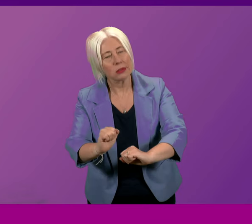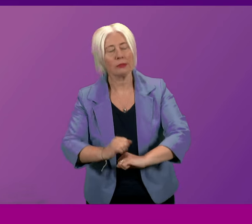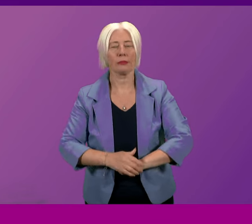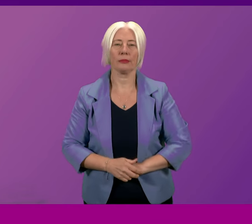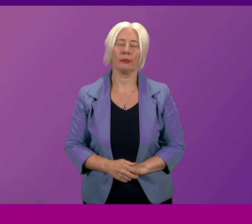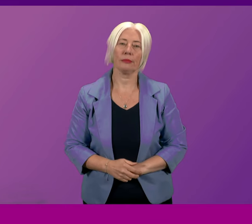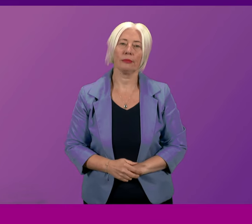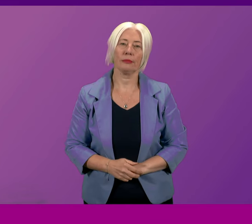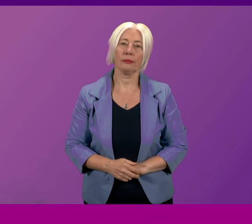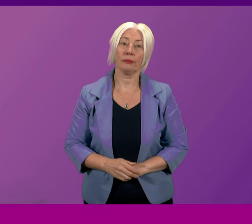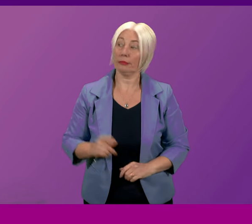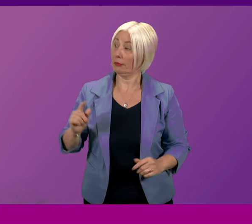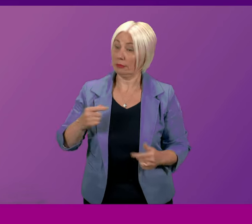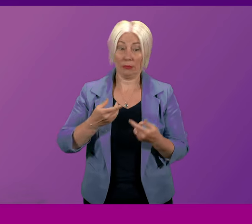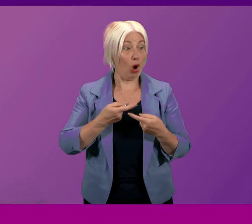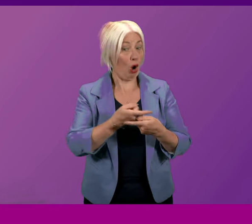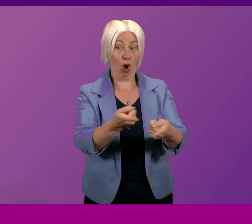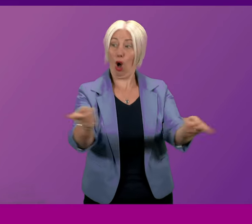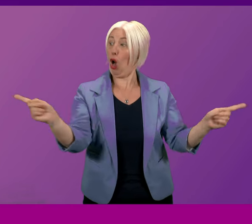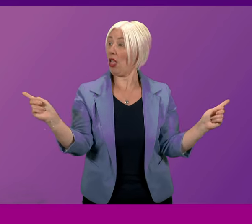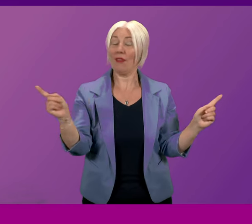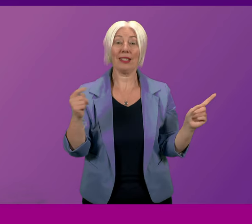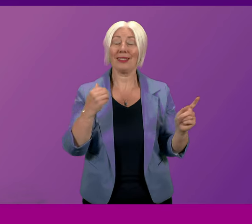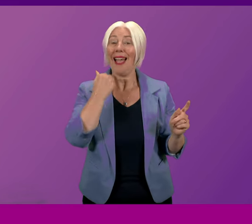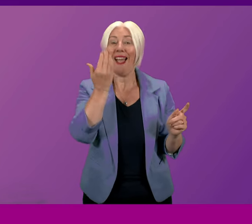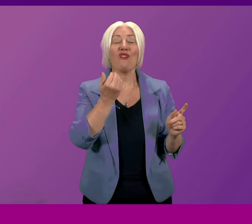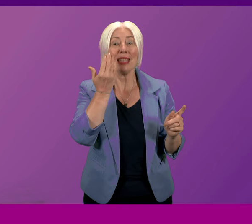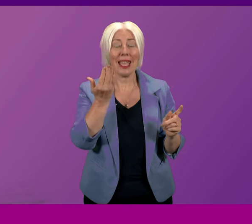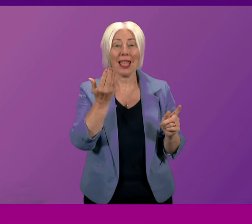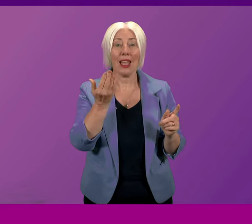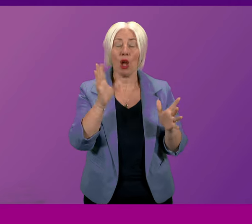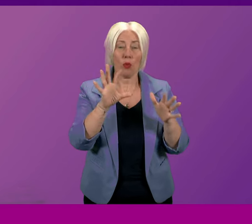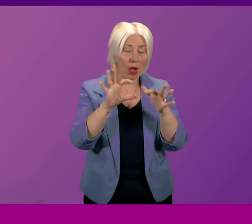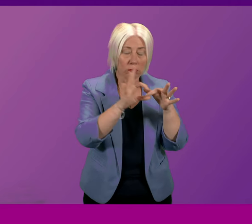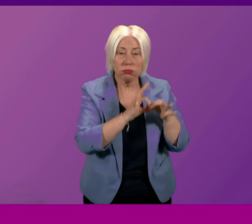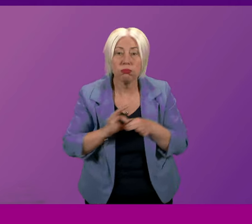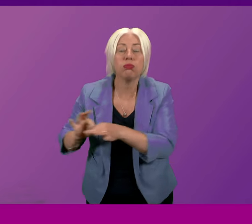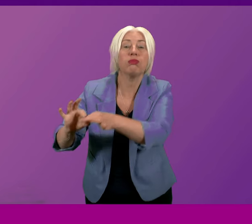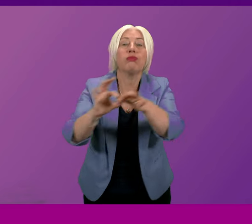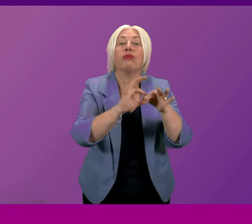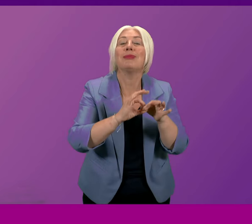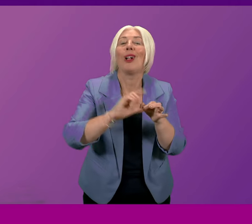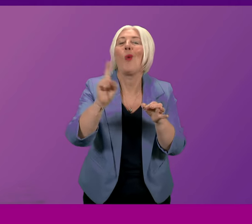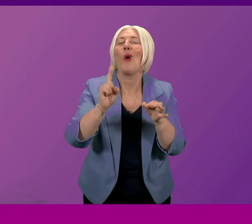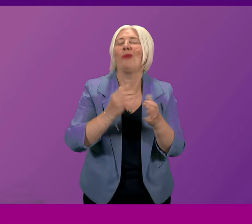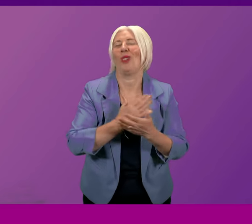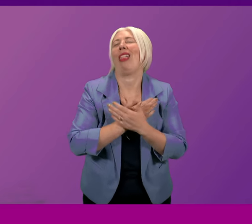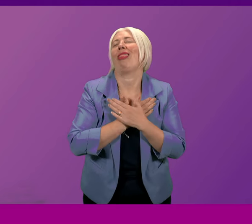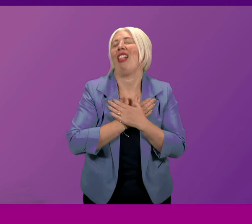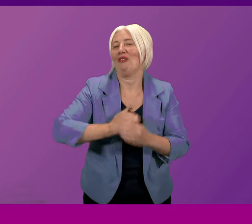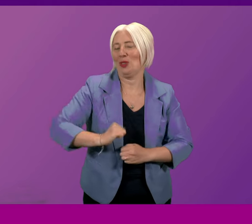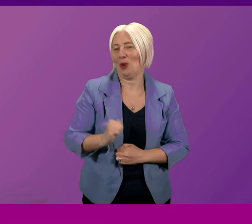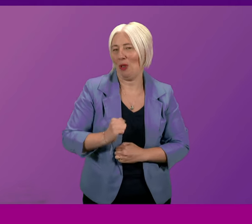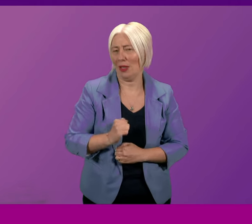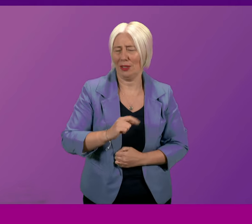We are all, at the end of each day, united by our love of Scotland, because of